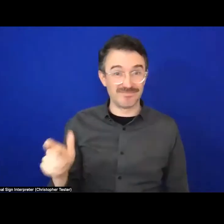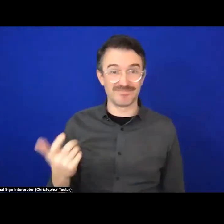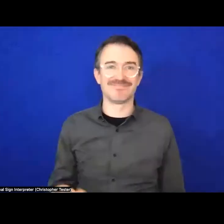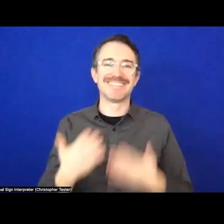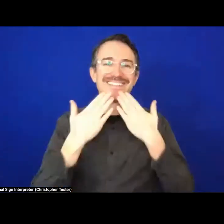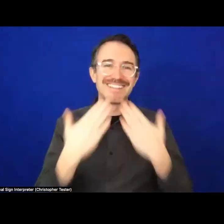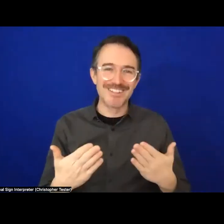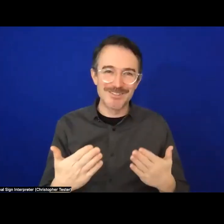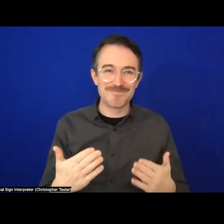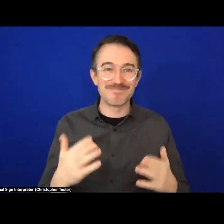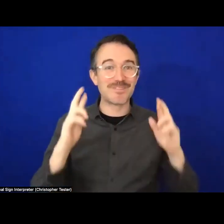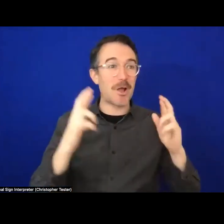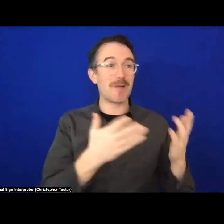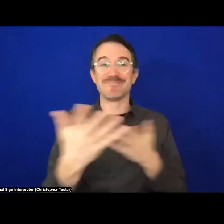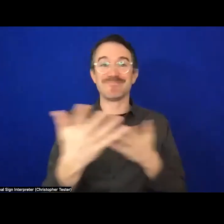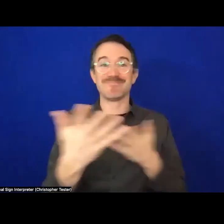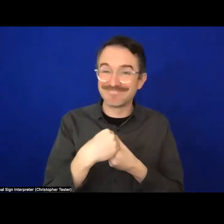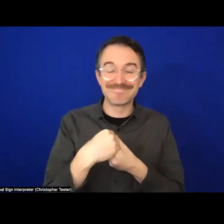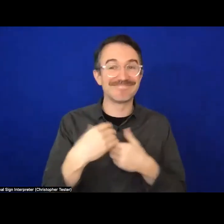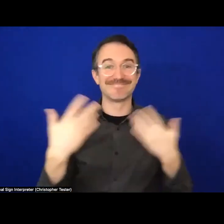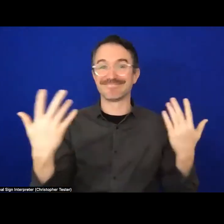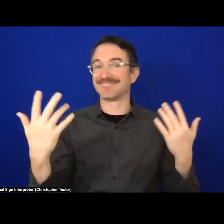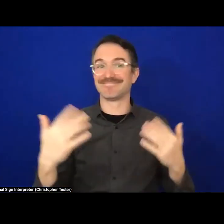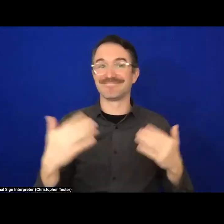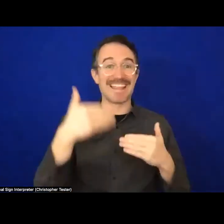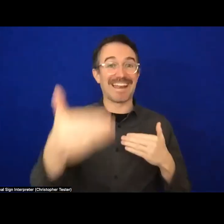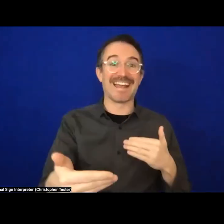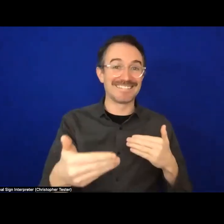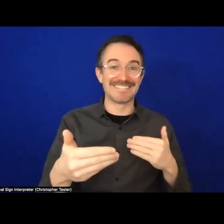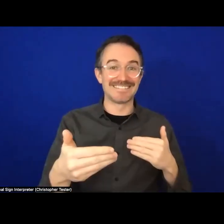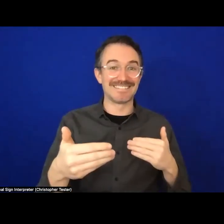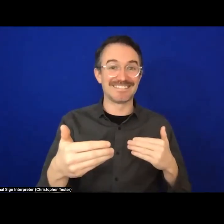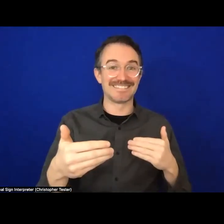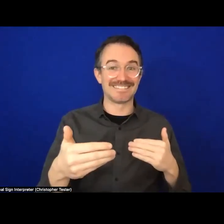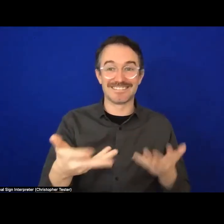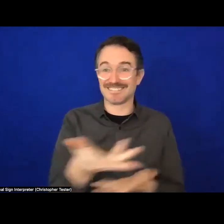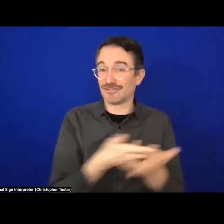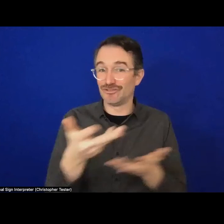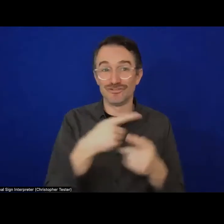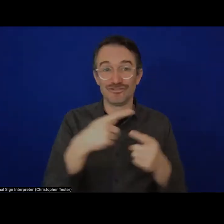welcoming you all in the next to our next discussion, whenever it will be.